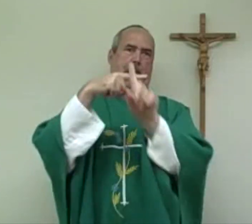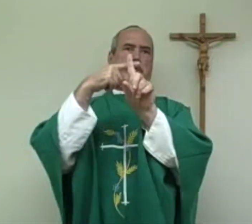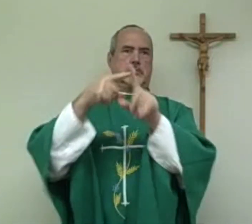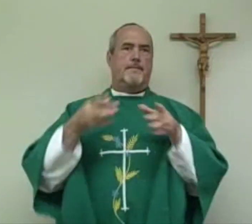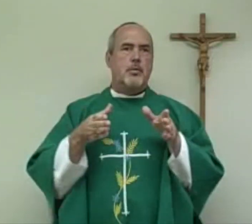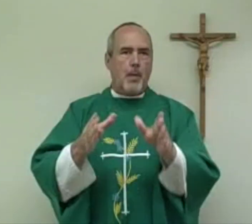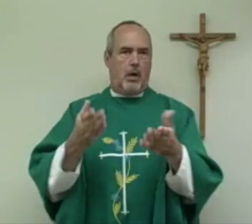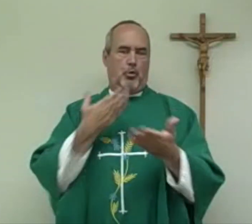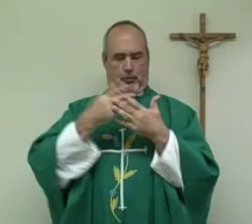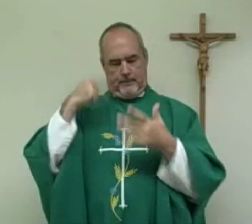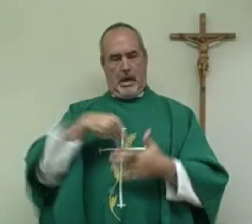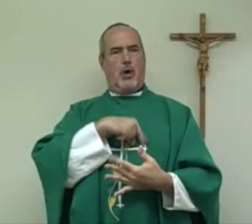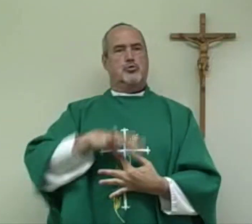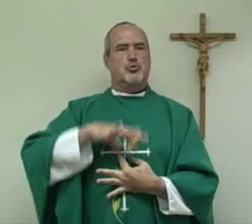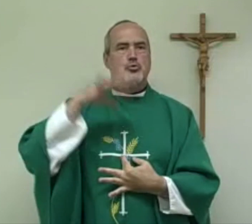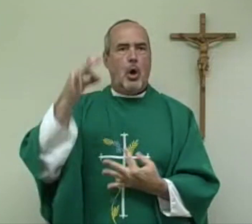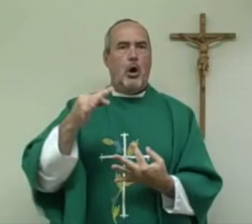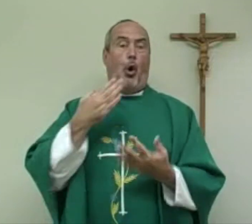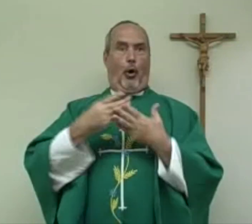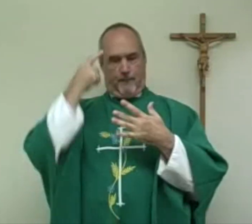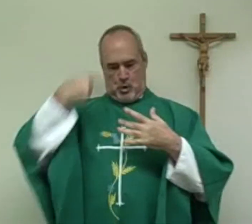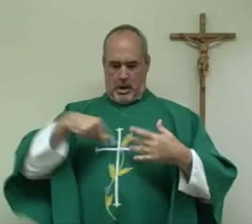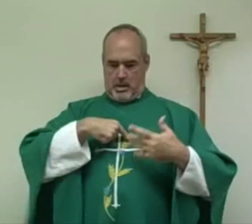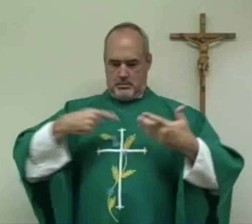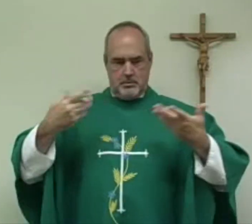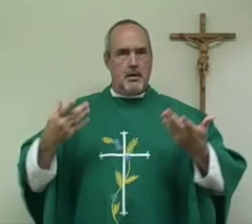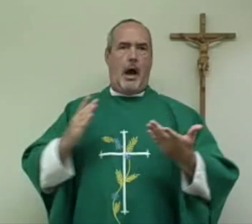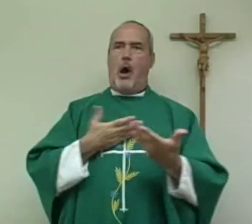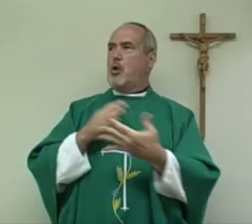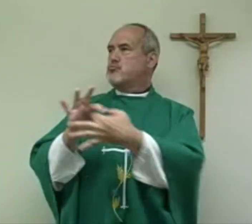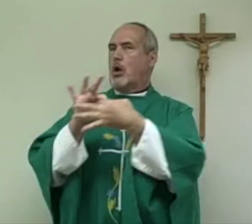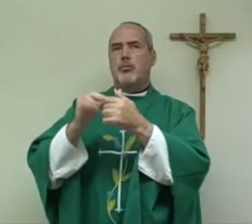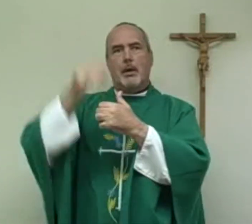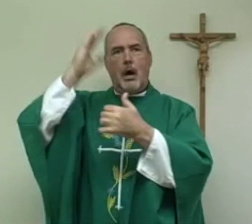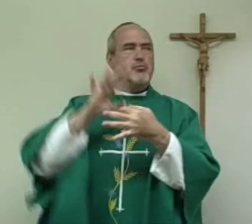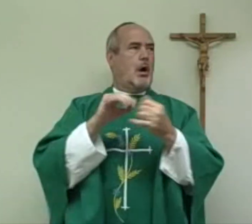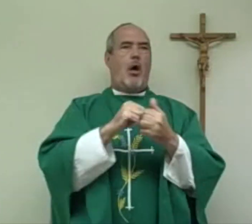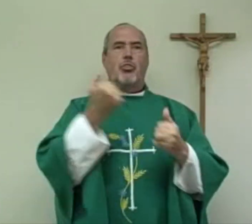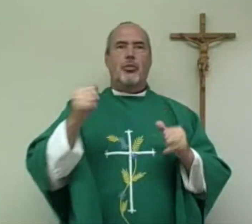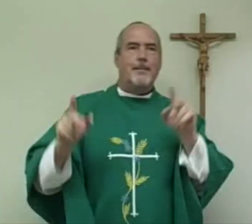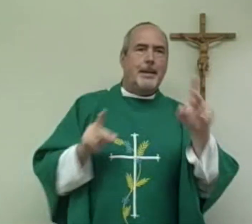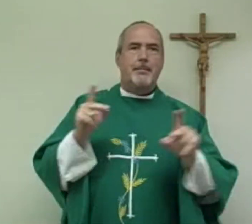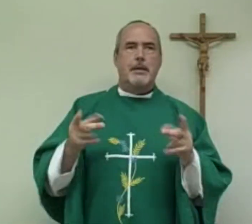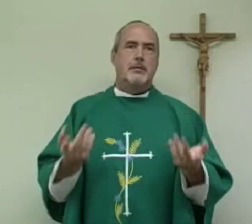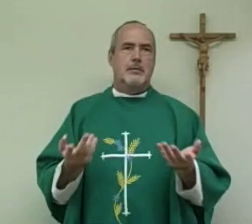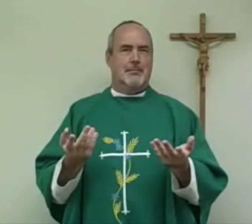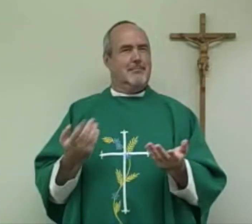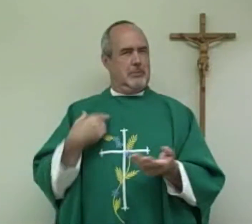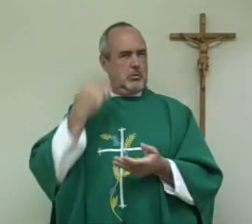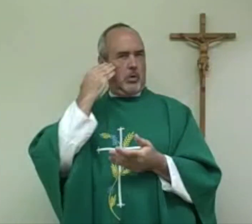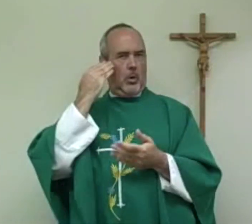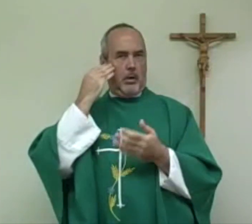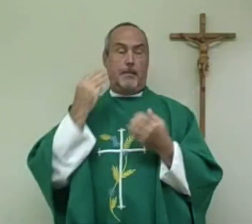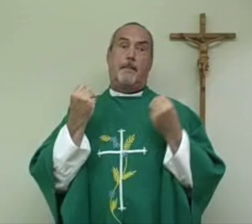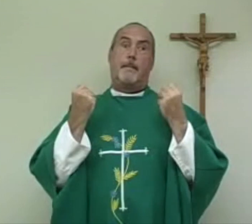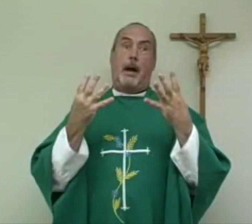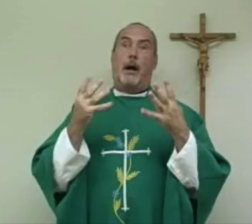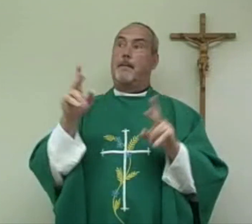really impacts our life in a positive way and is so good for our spirit, our relationship with God, our relationship with